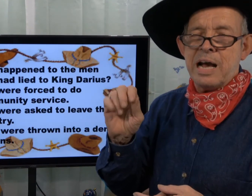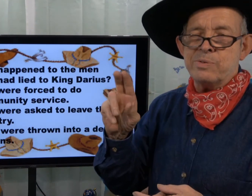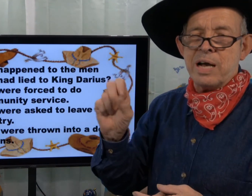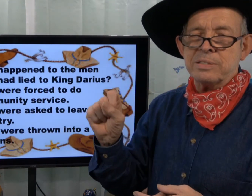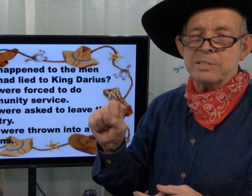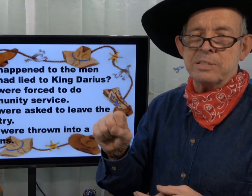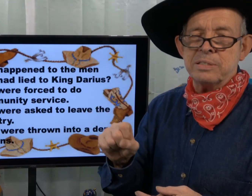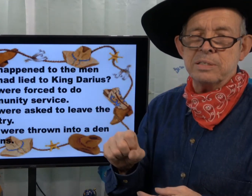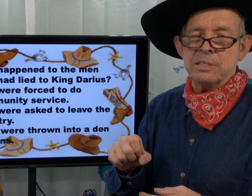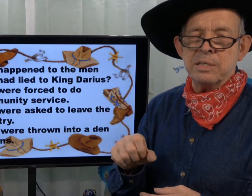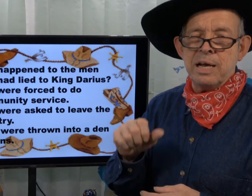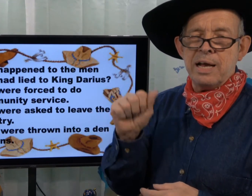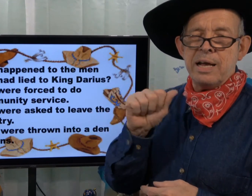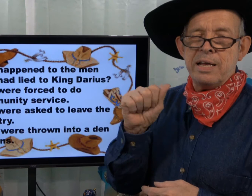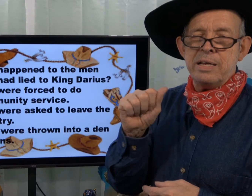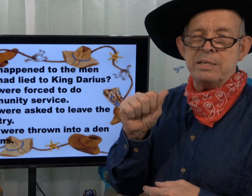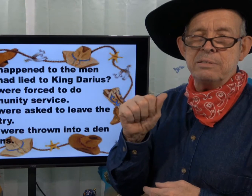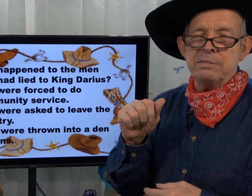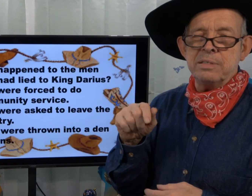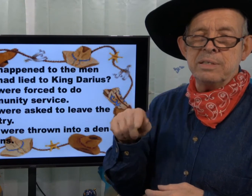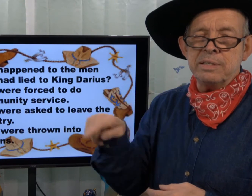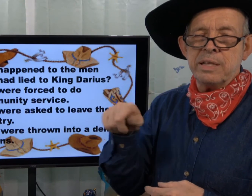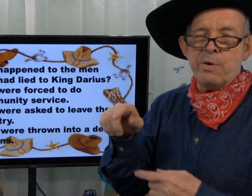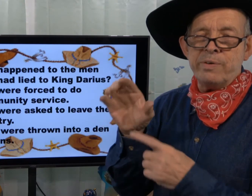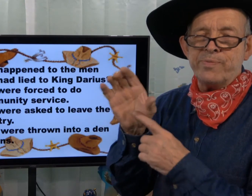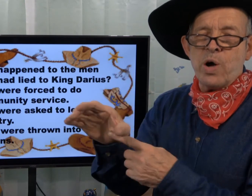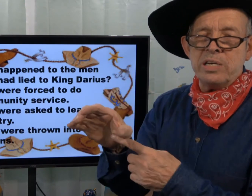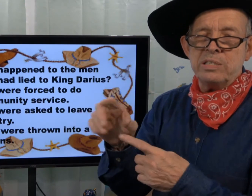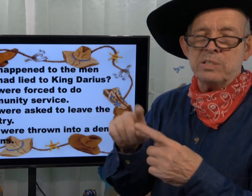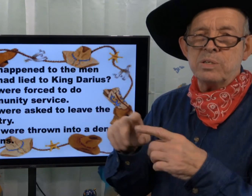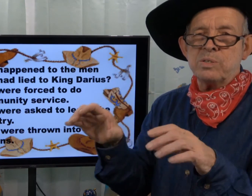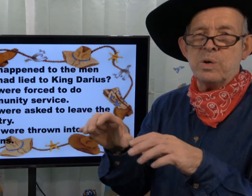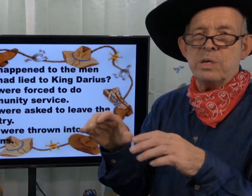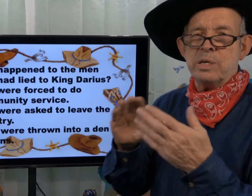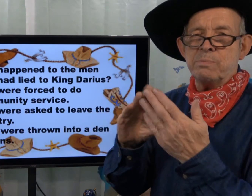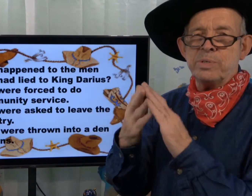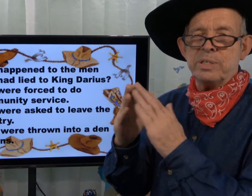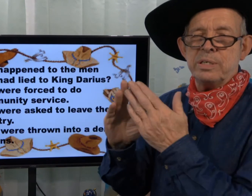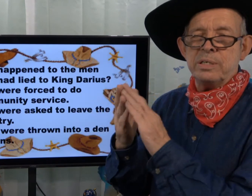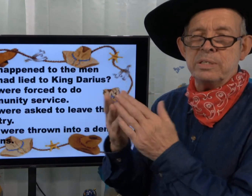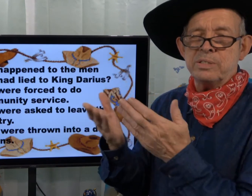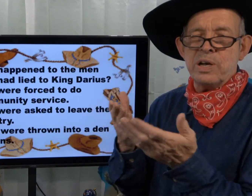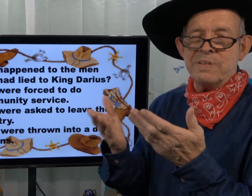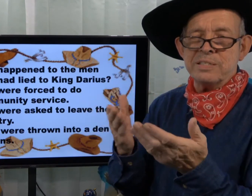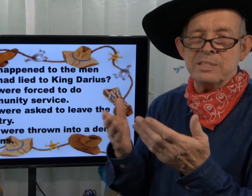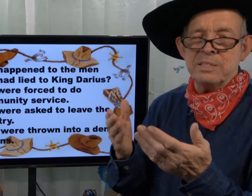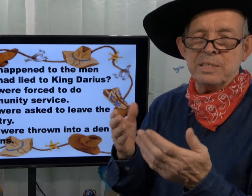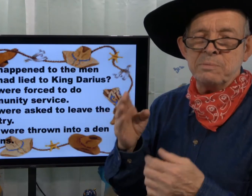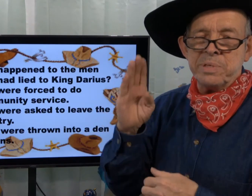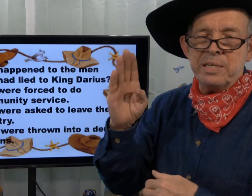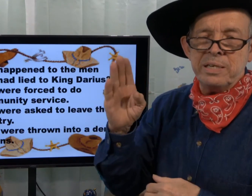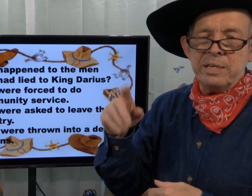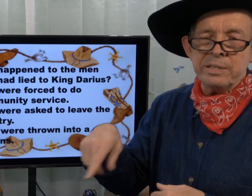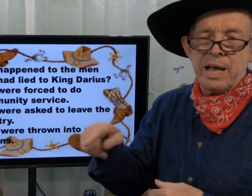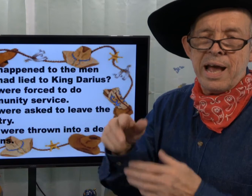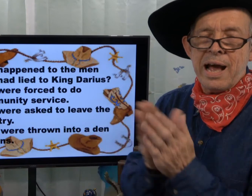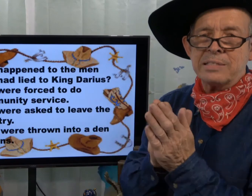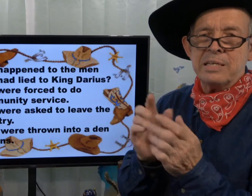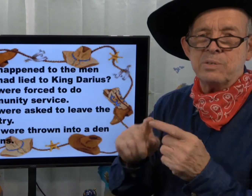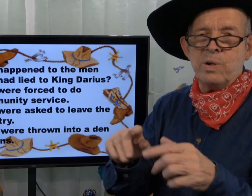Cyrus? A, they referred to shoot military service. B, they asked to